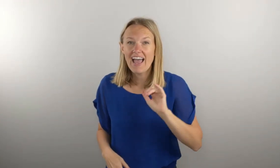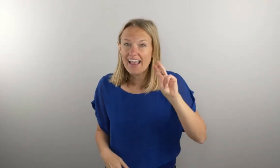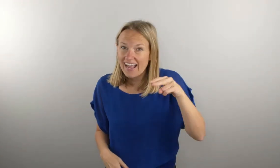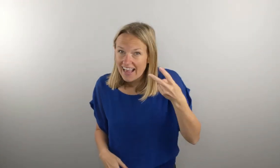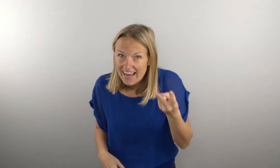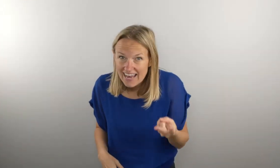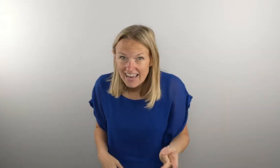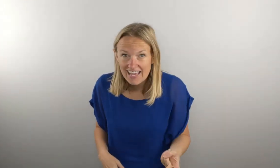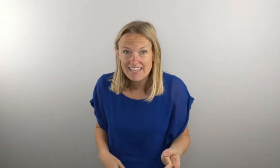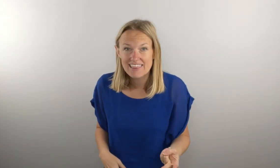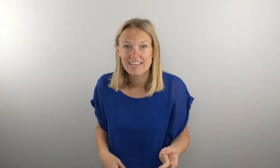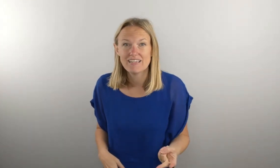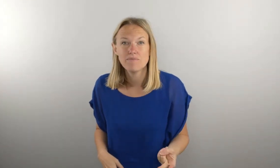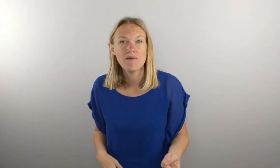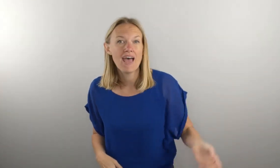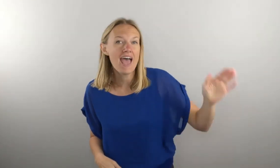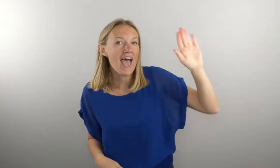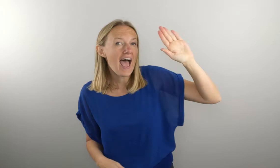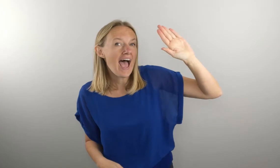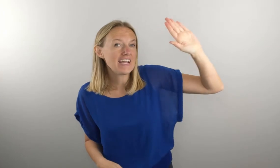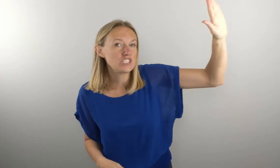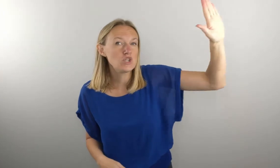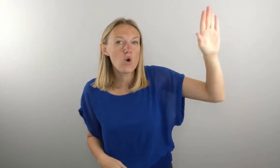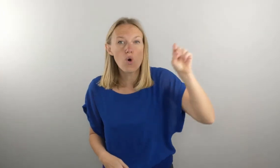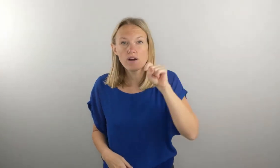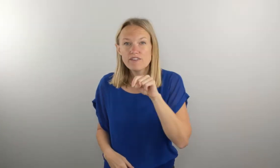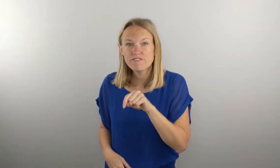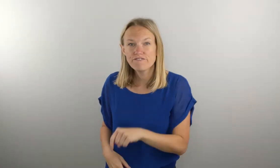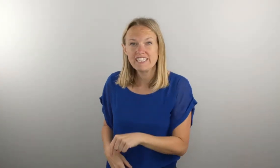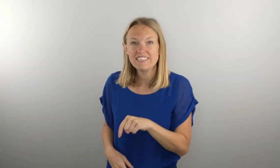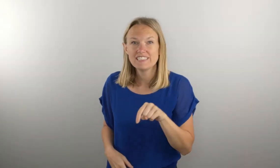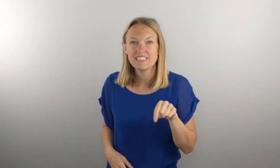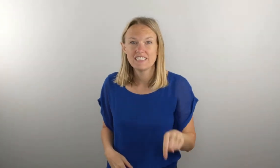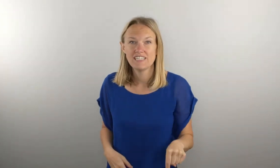I lay them at your feet.